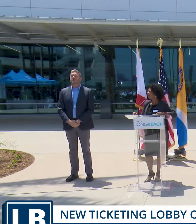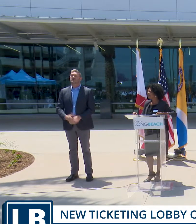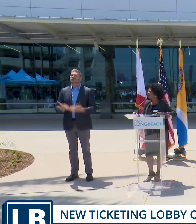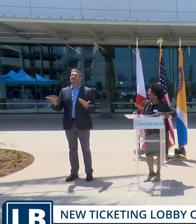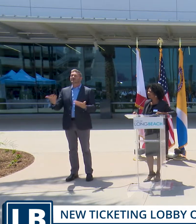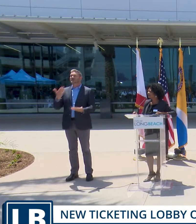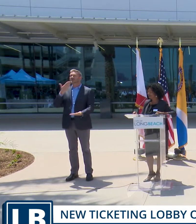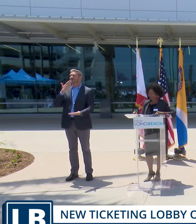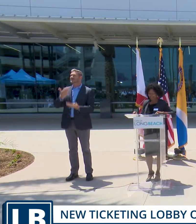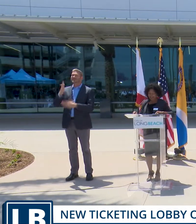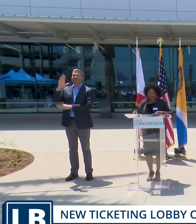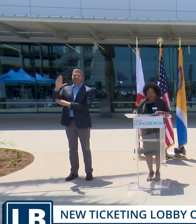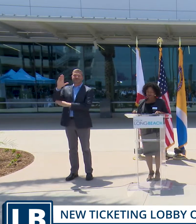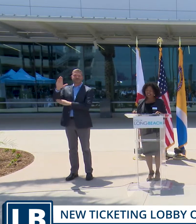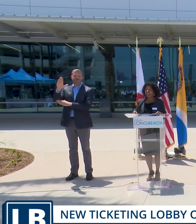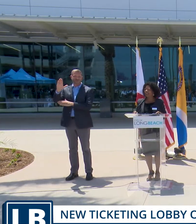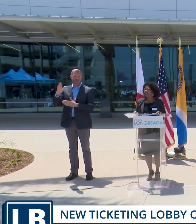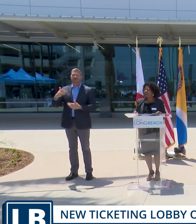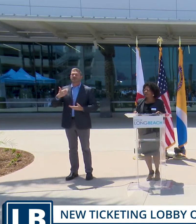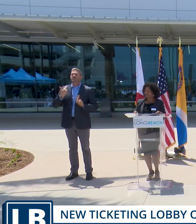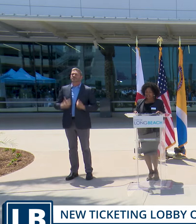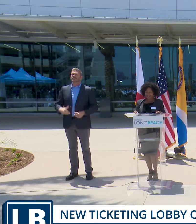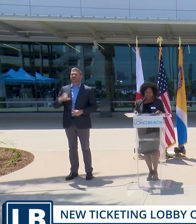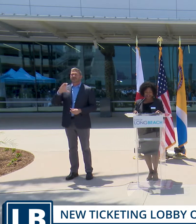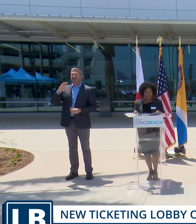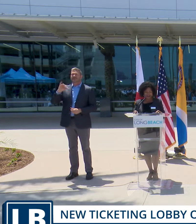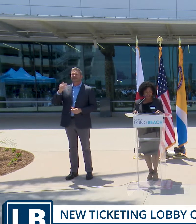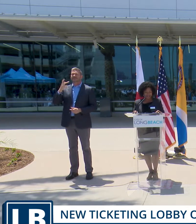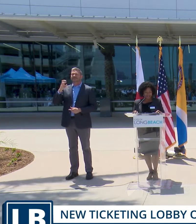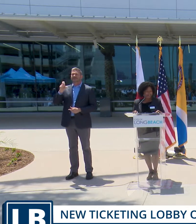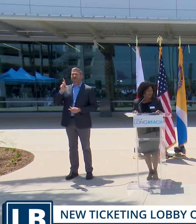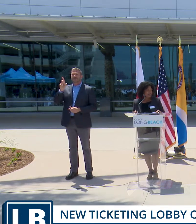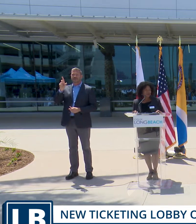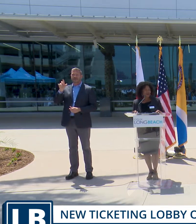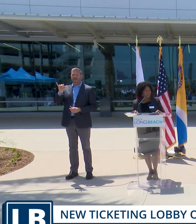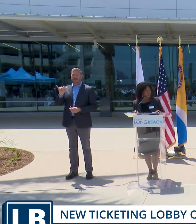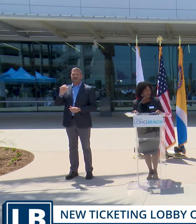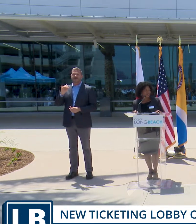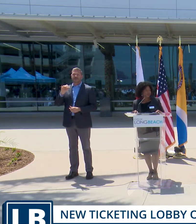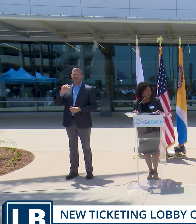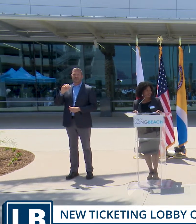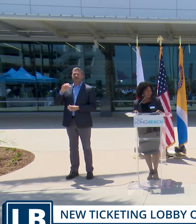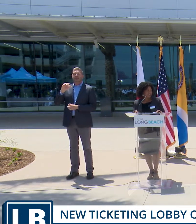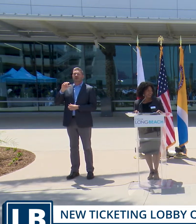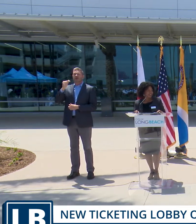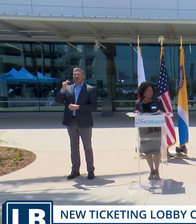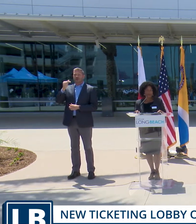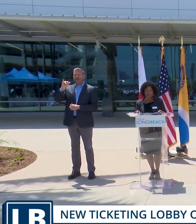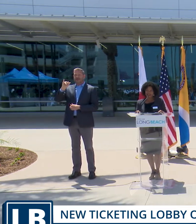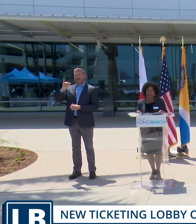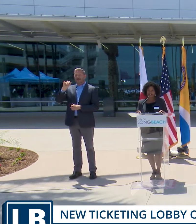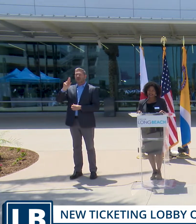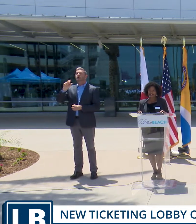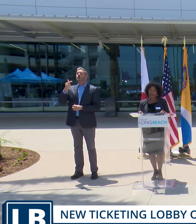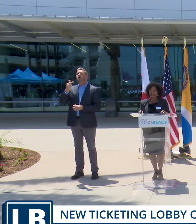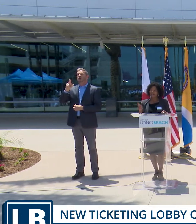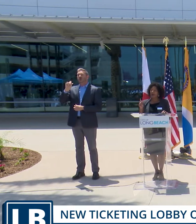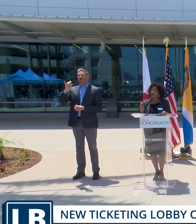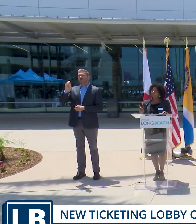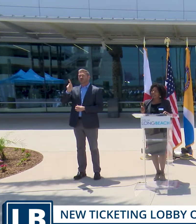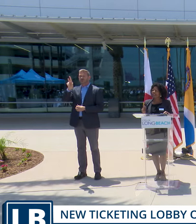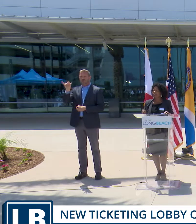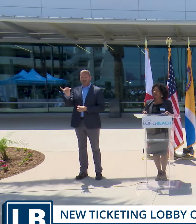So good afternoon. I'm Cynthia Guidry, and I'm really honored to be here today to celebrate